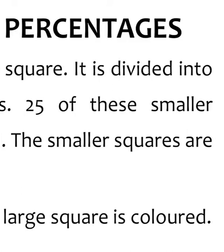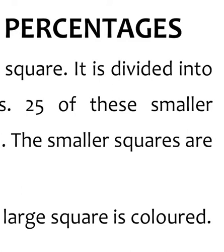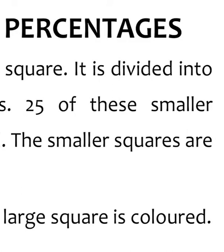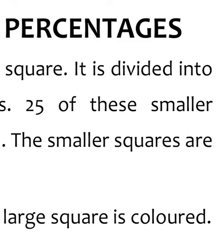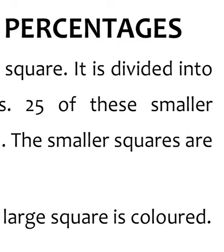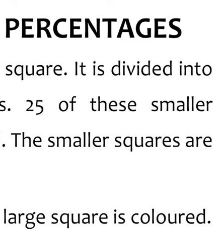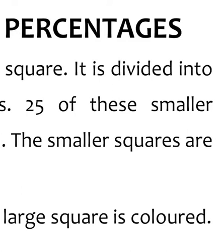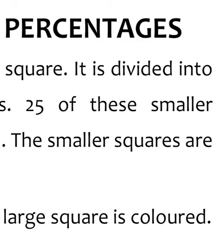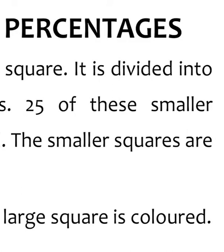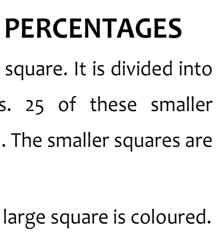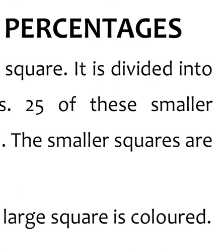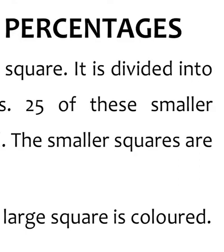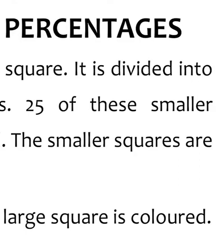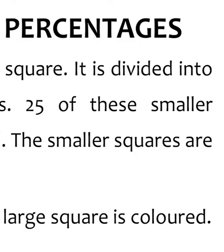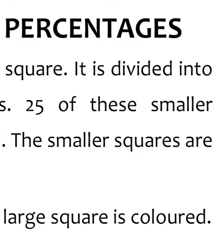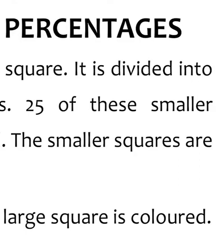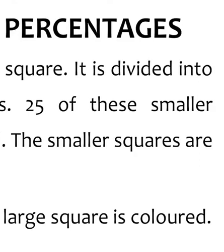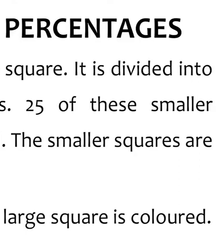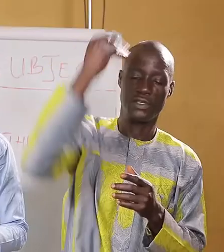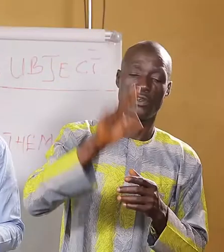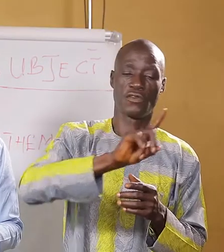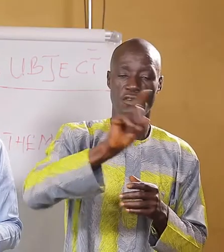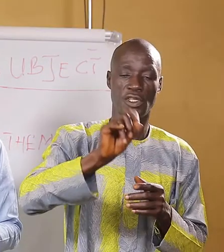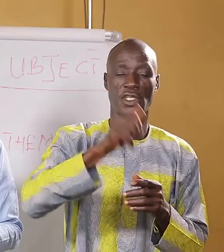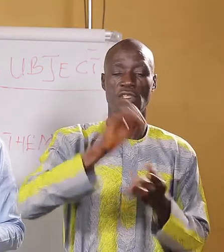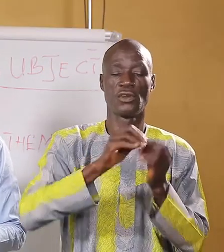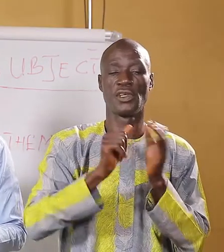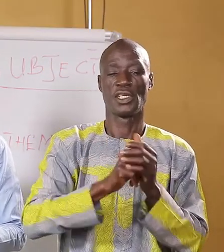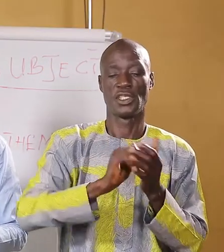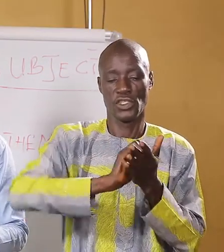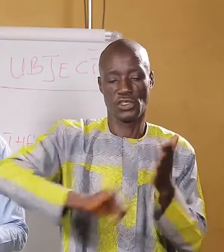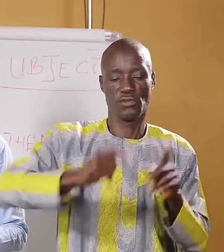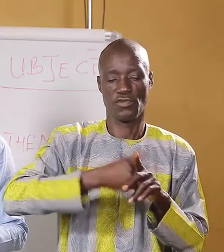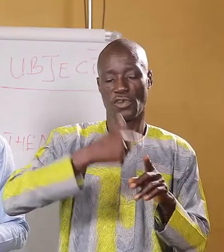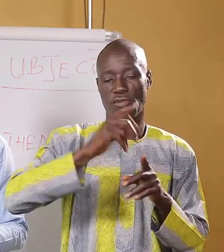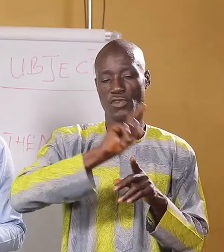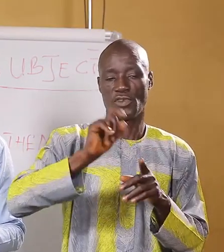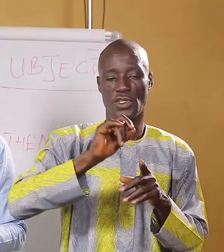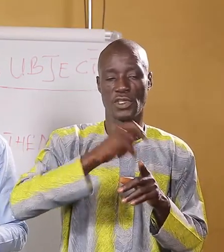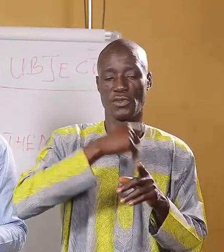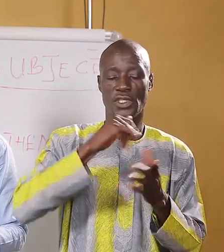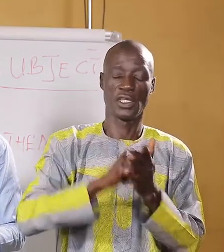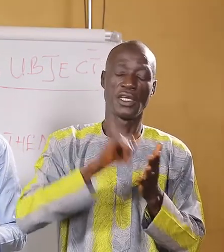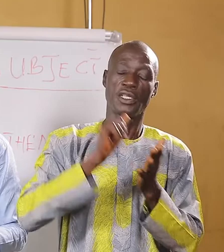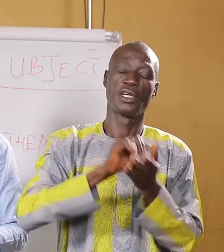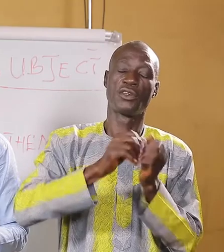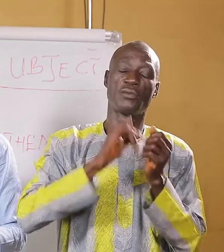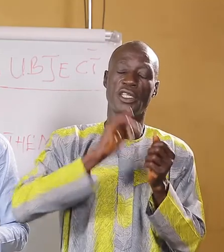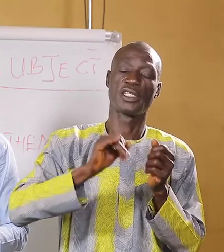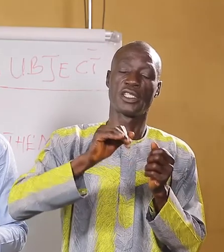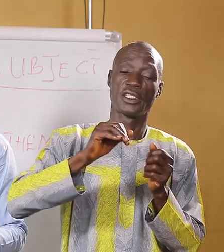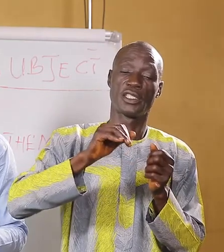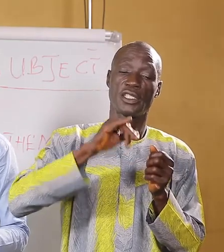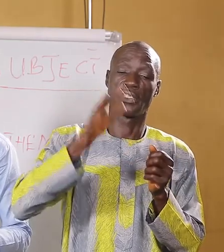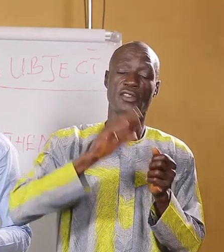is taken out of 100. Any number that is taken out of 100, we say that that number